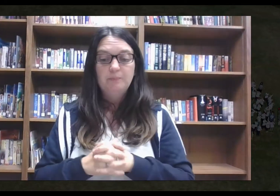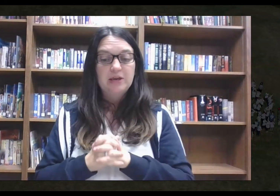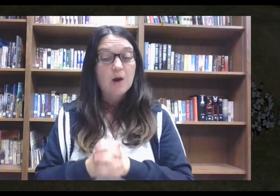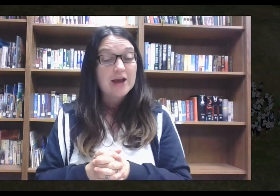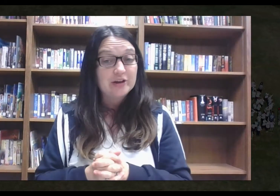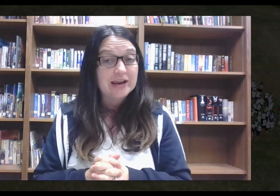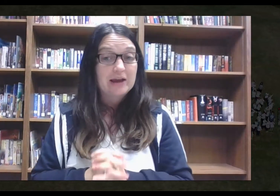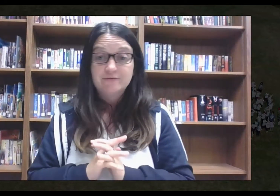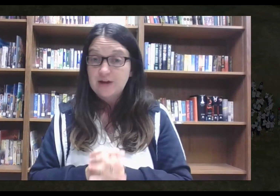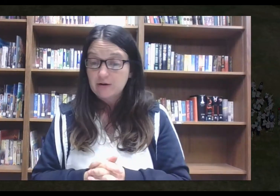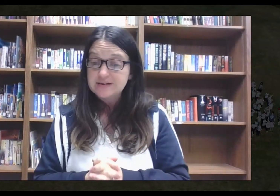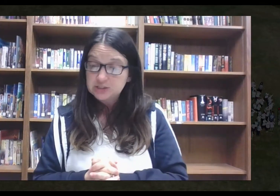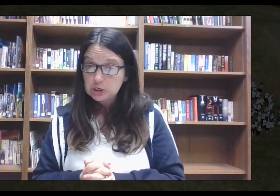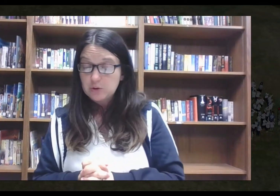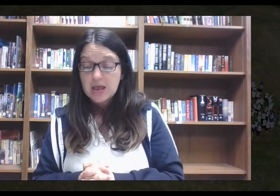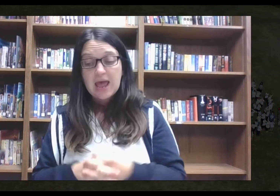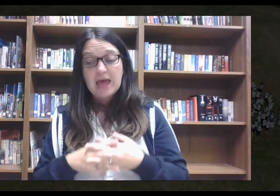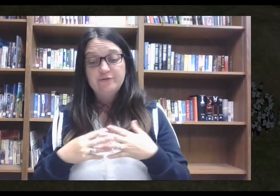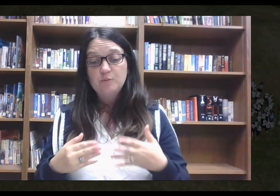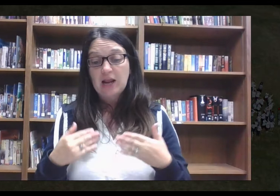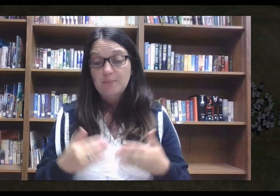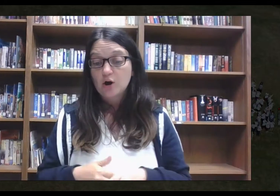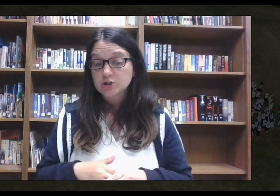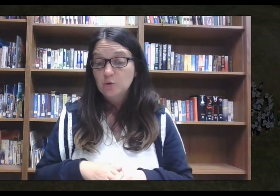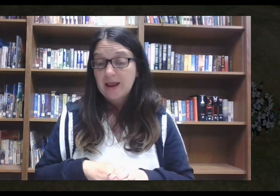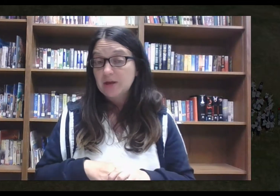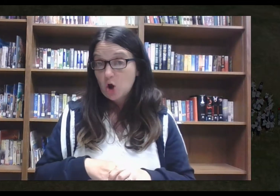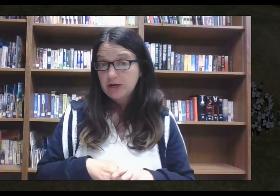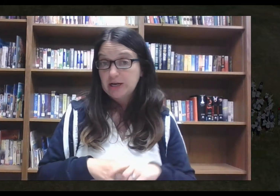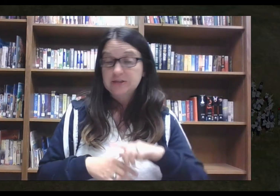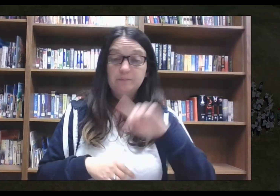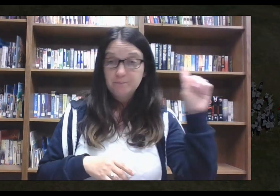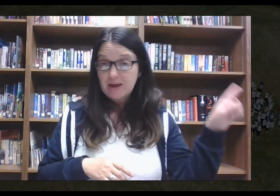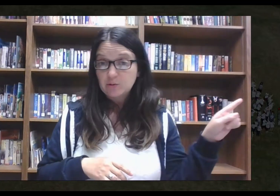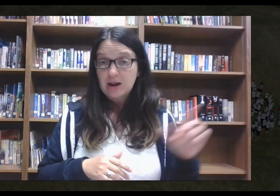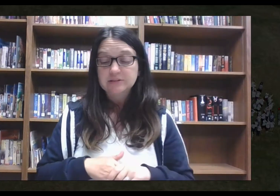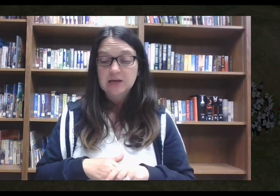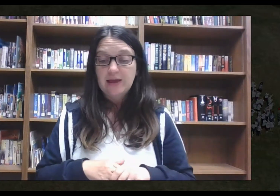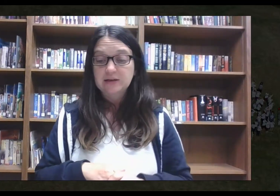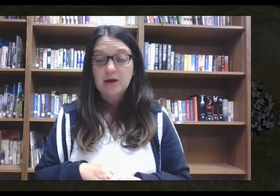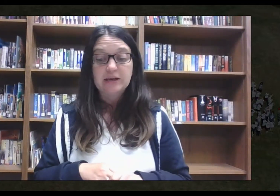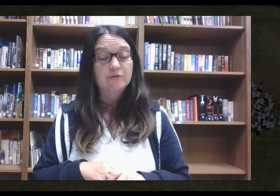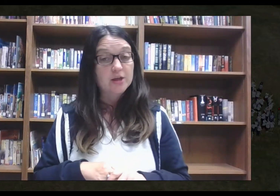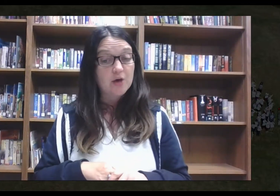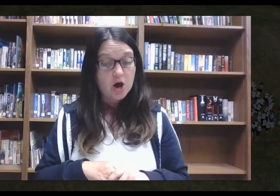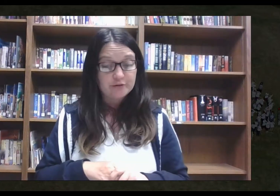will be arriving very soon, and if you made a partial payment on it back when I was collecting money in front of the